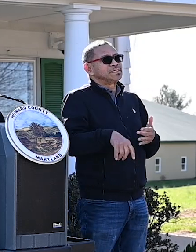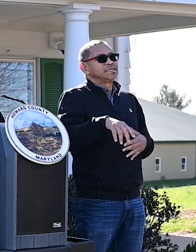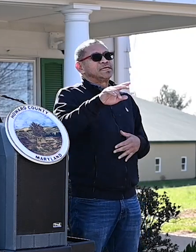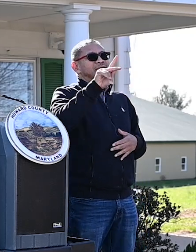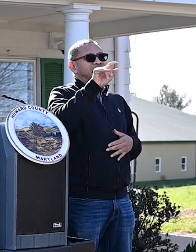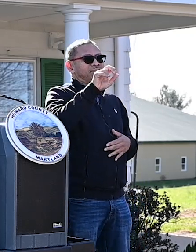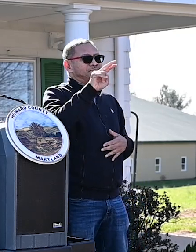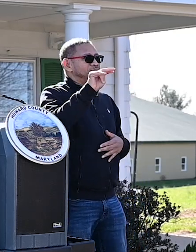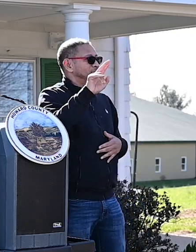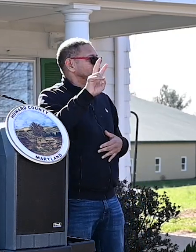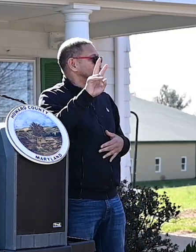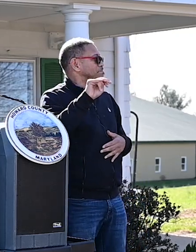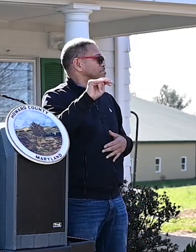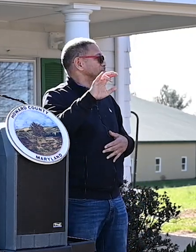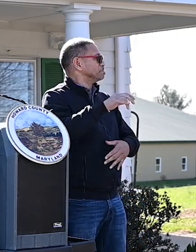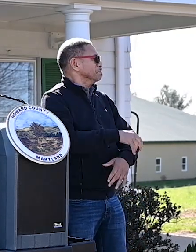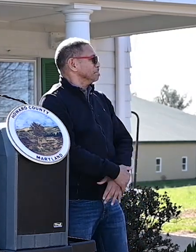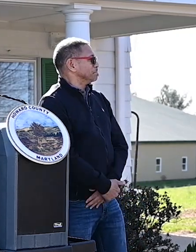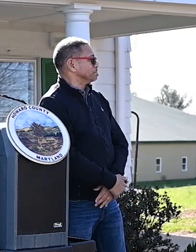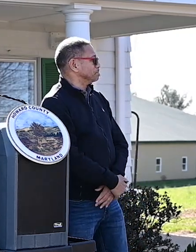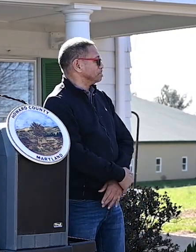Kevin Addix.